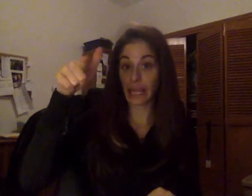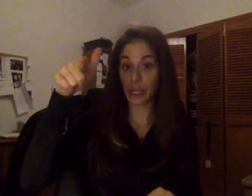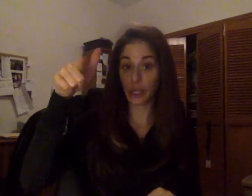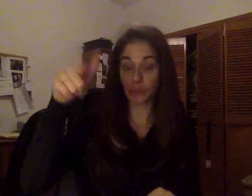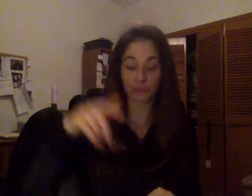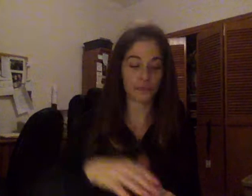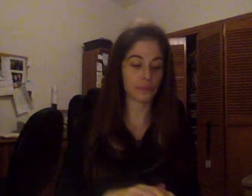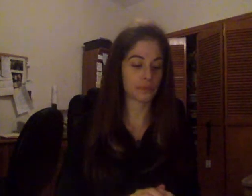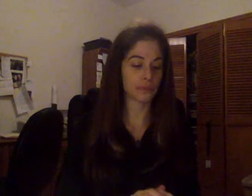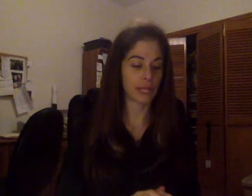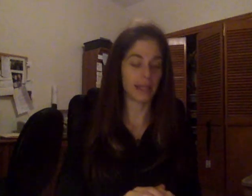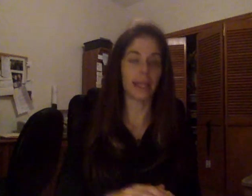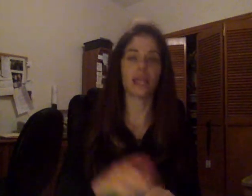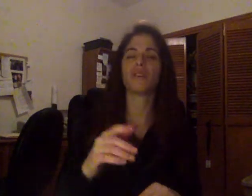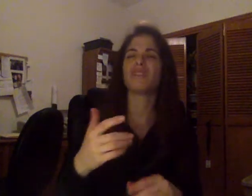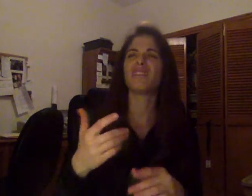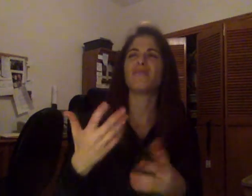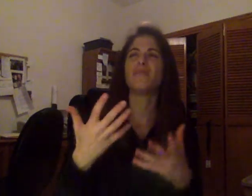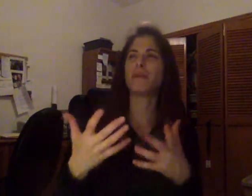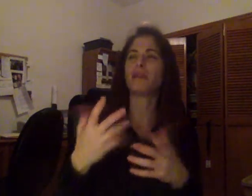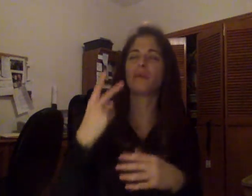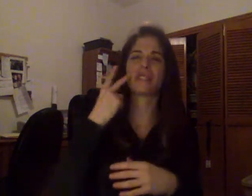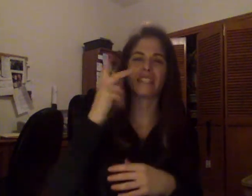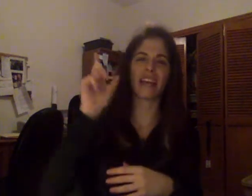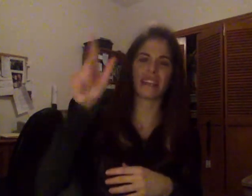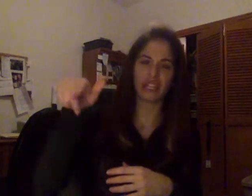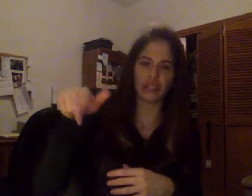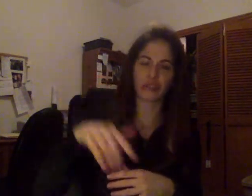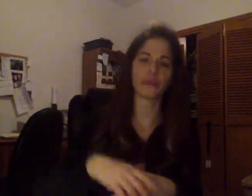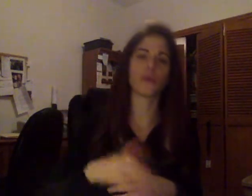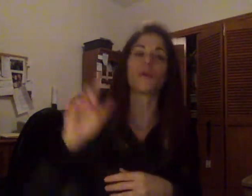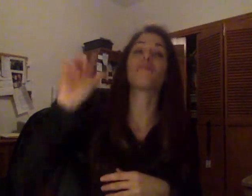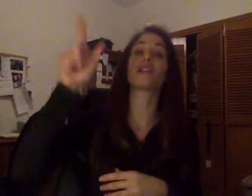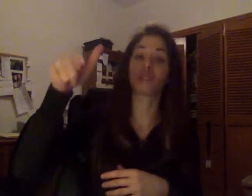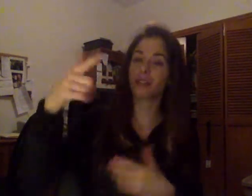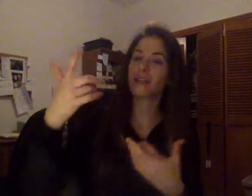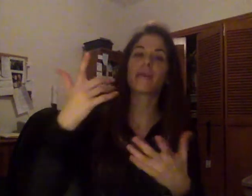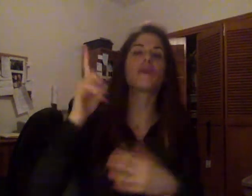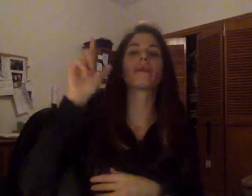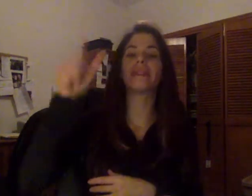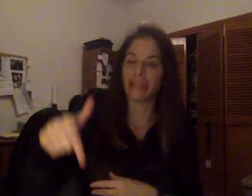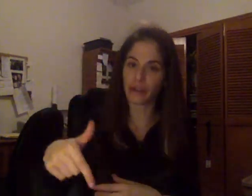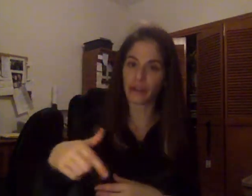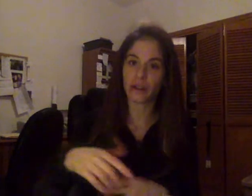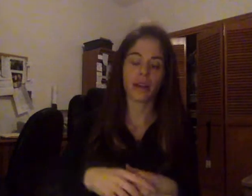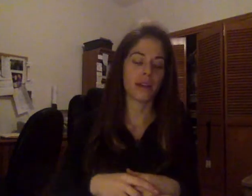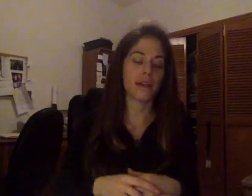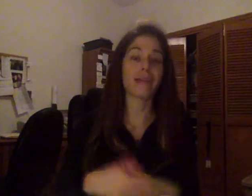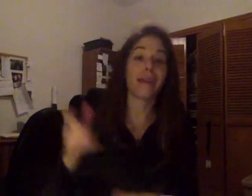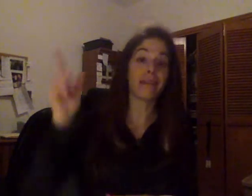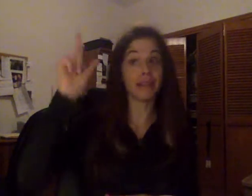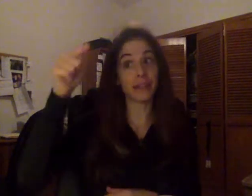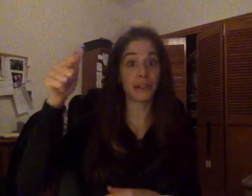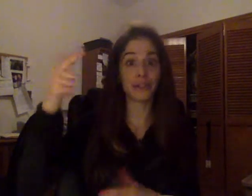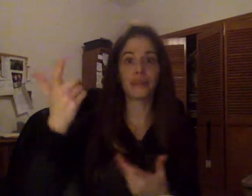Later, like maybe we'll see that later, or much, something with later. Not like later, dude,